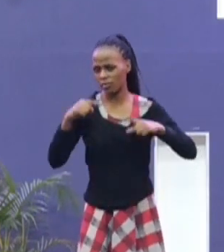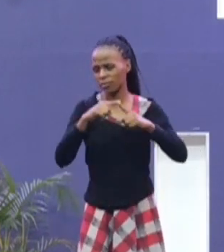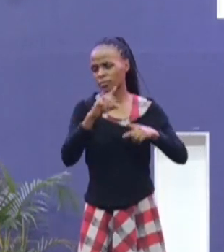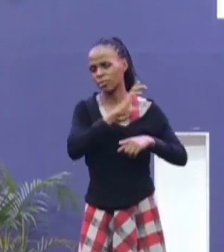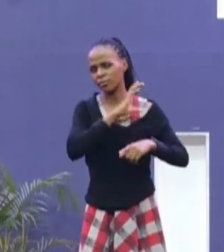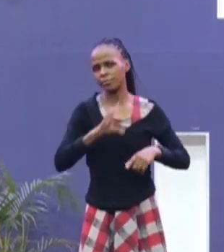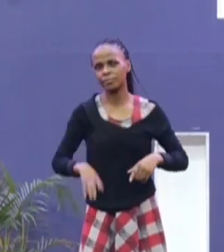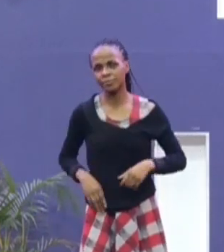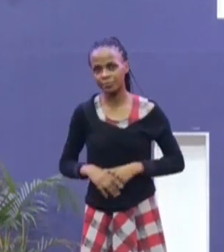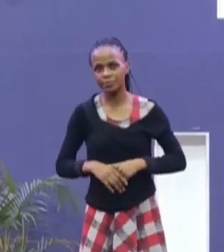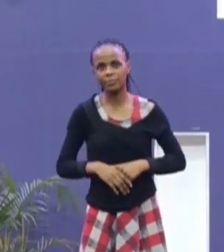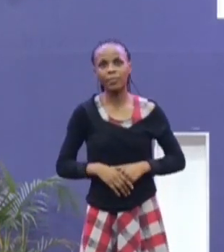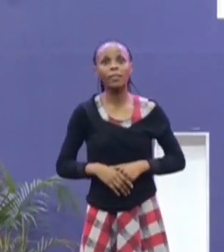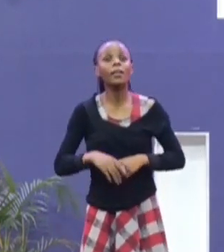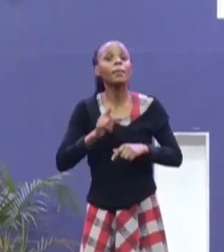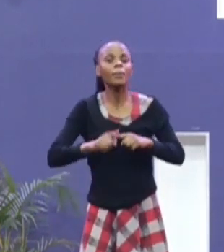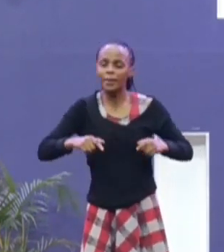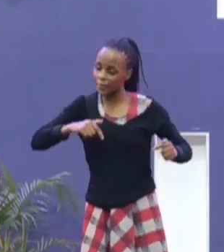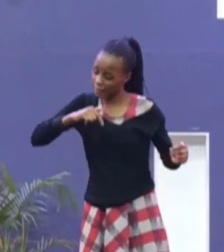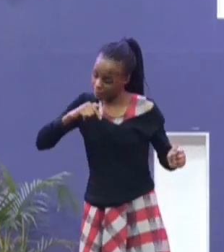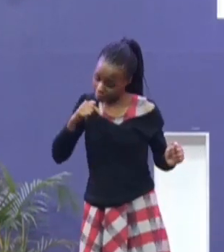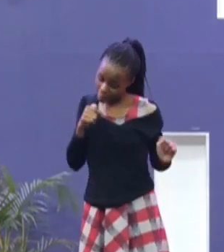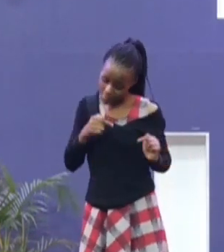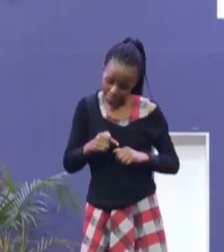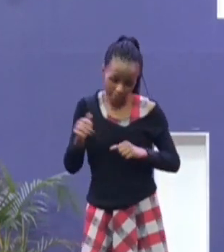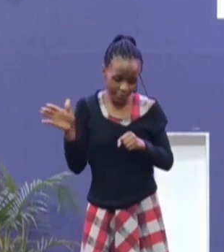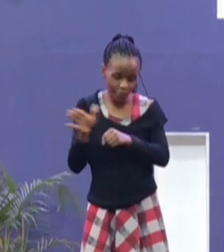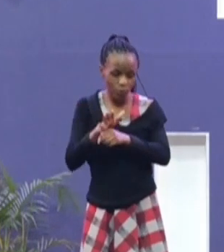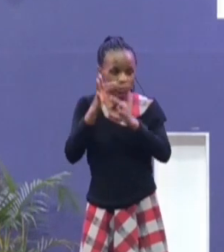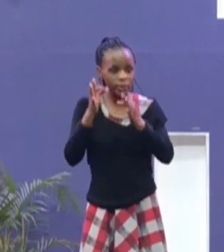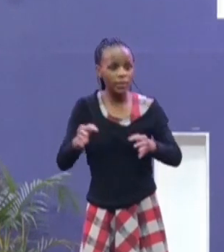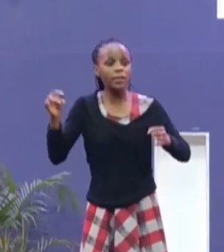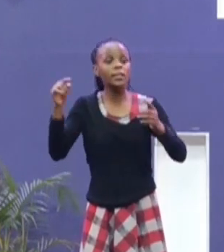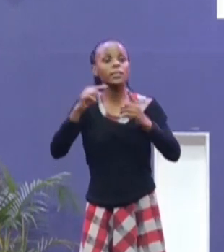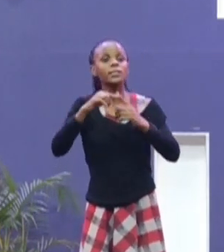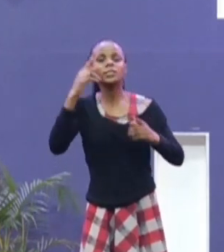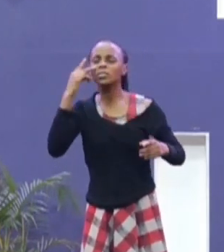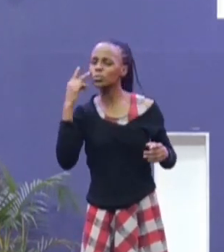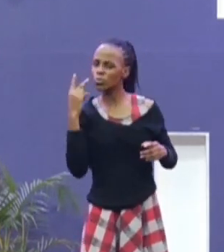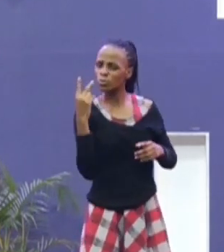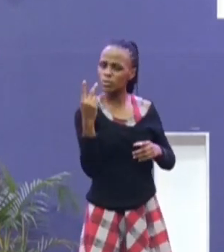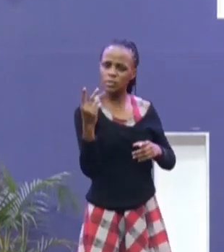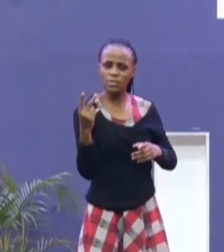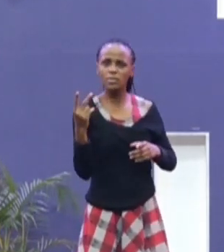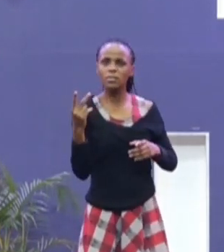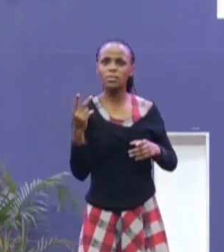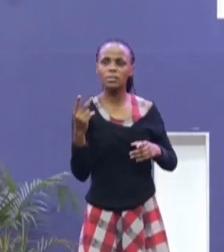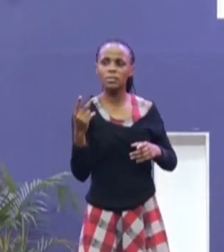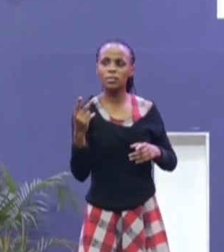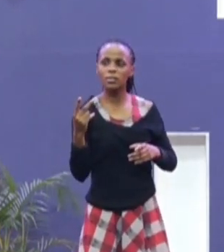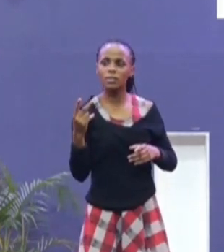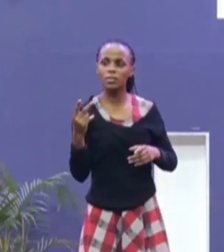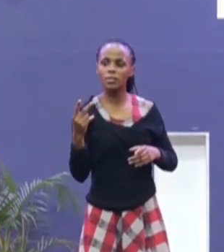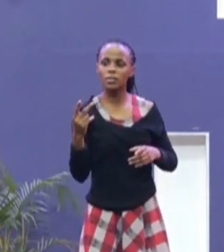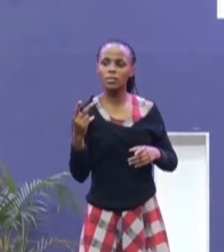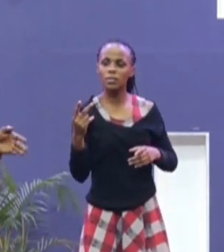owaddeyo obulamu bwe eri Yesu. But the painful thing is to see the pattern of your life being in likeness with the pattern